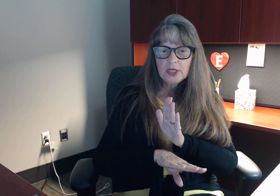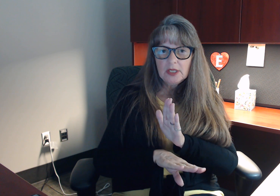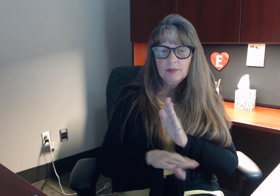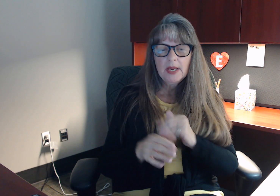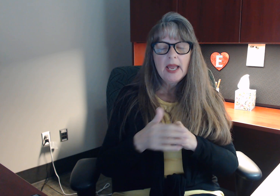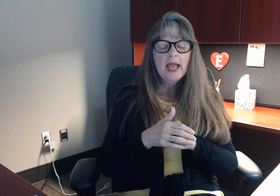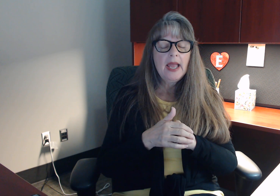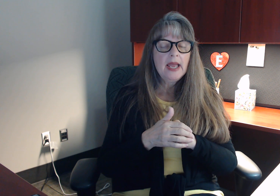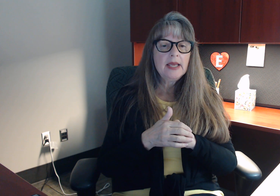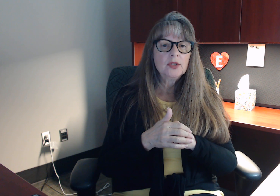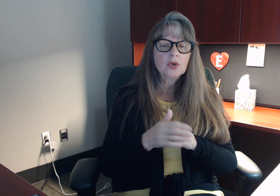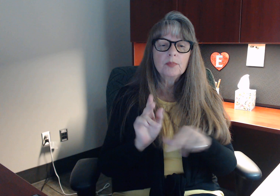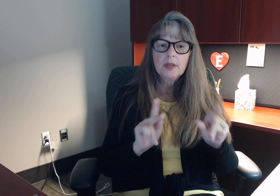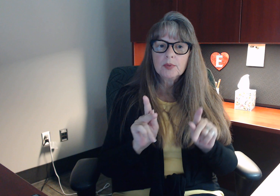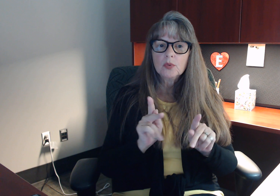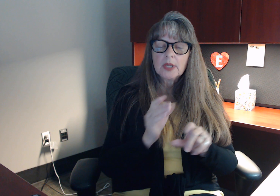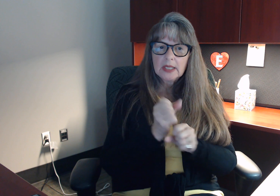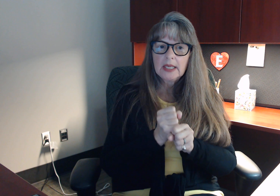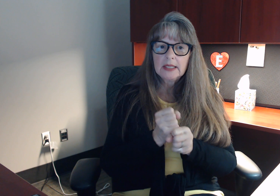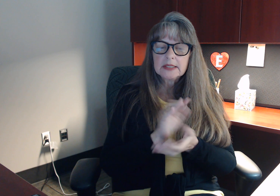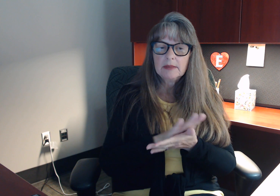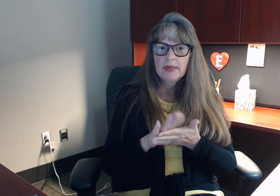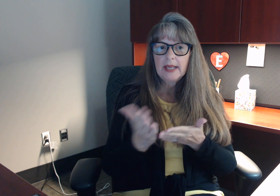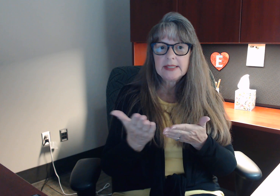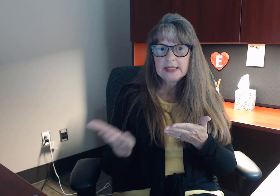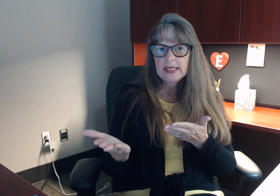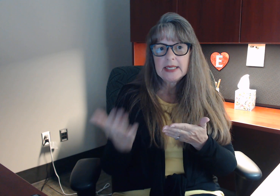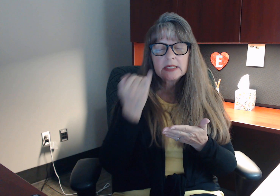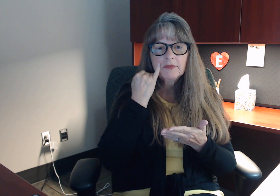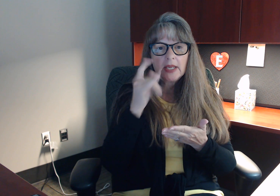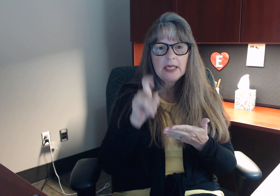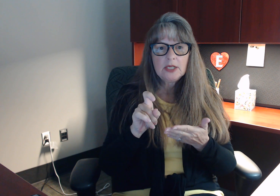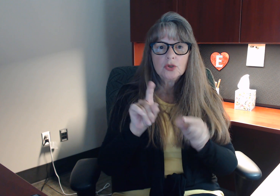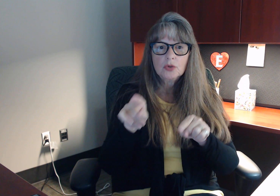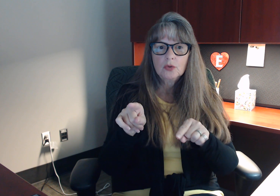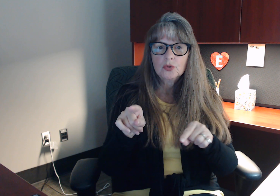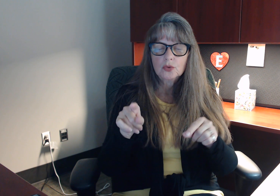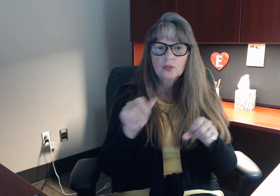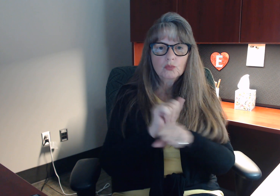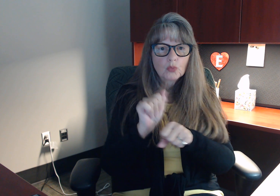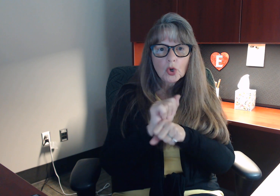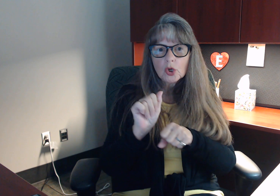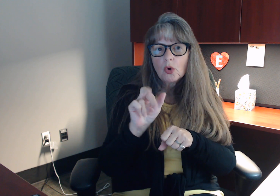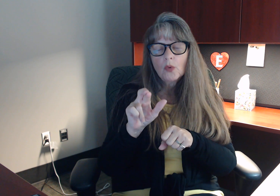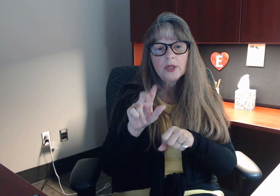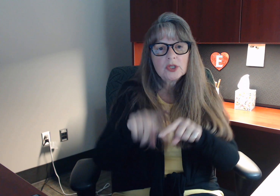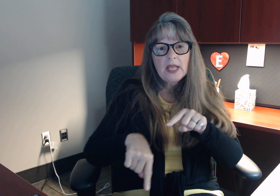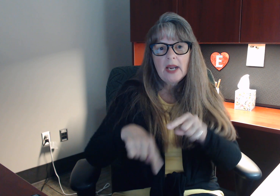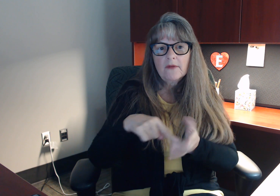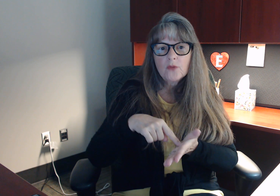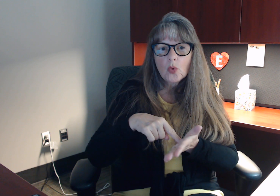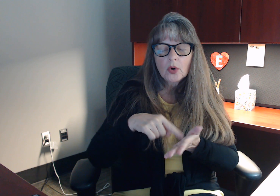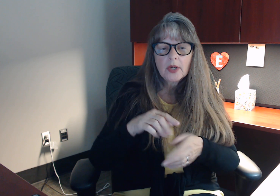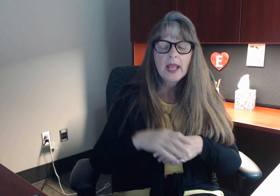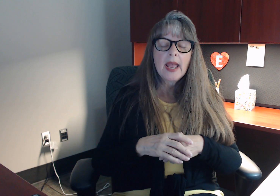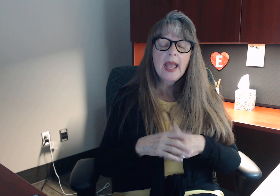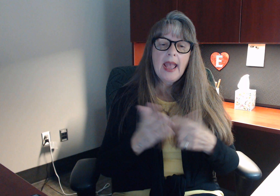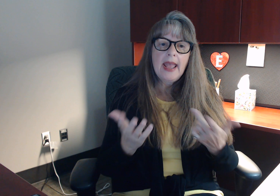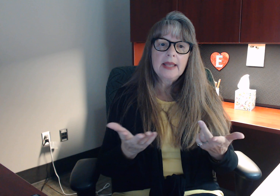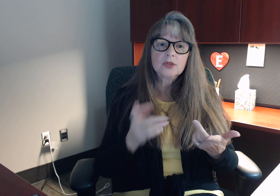cheap. And so people can get some nice things that they need to go to work or they just can't afford. And so they